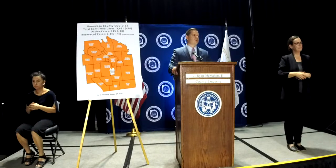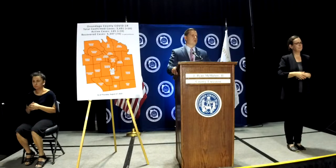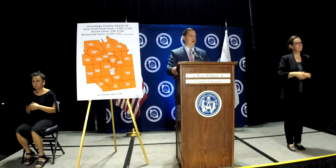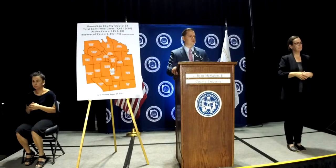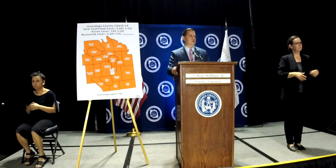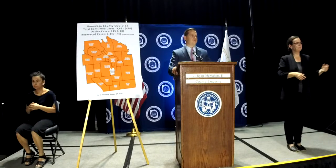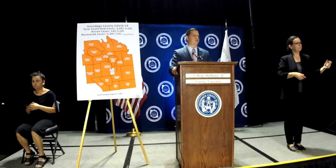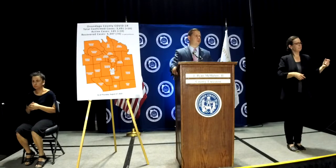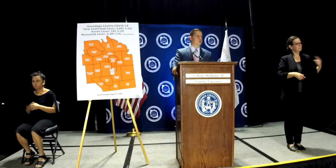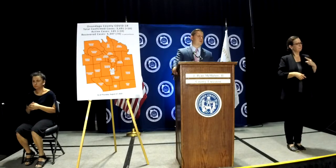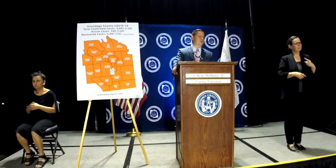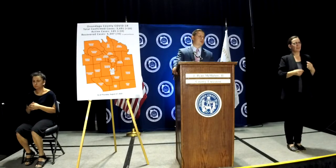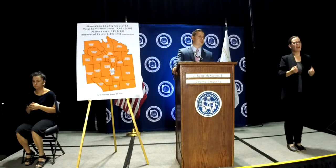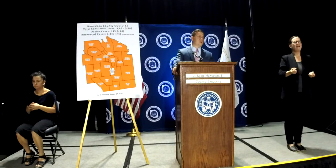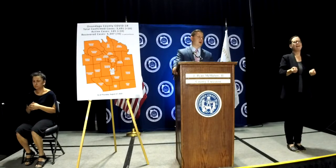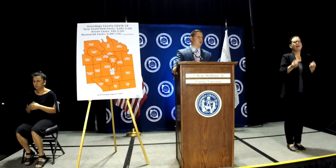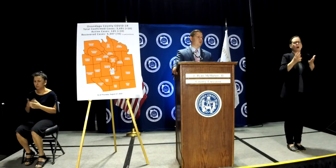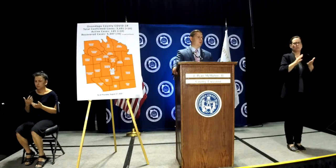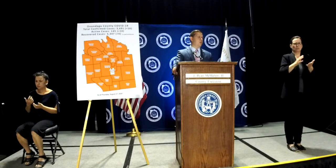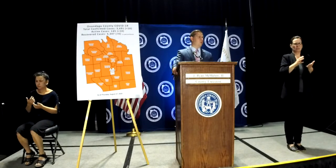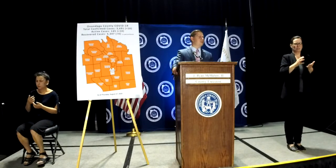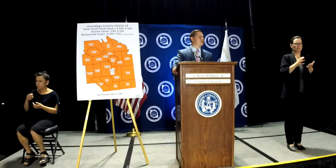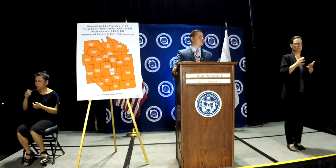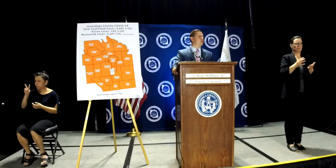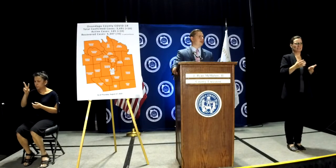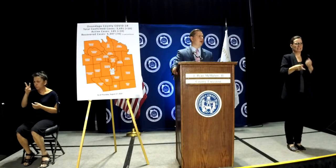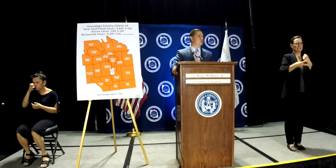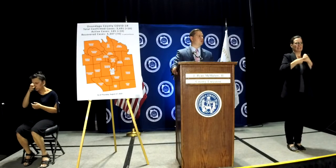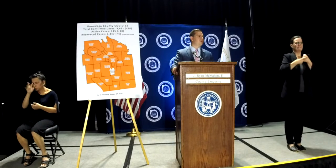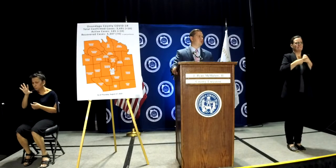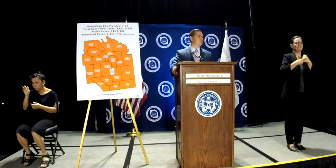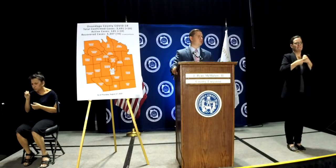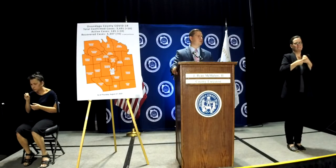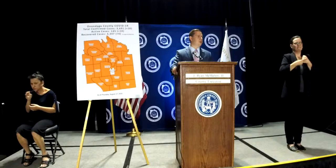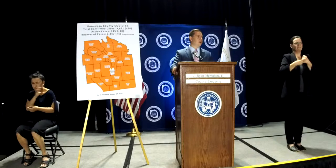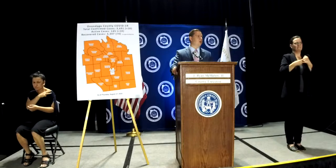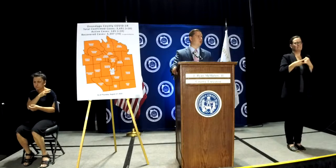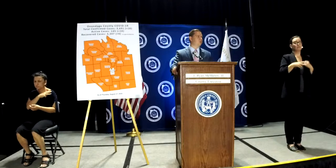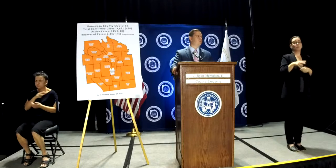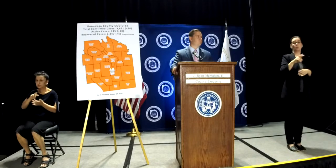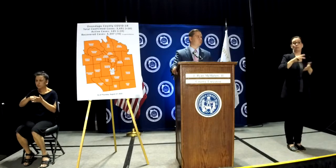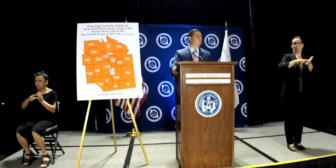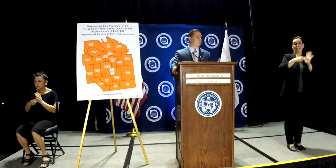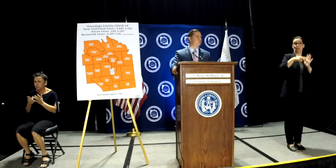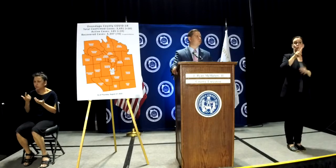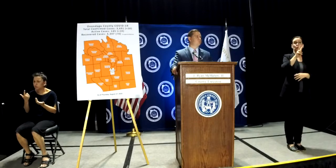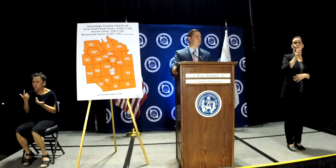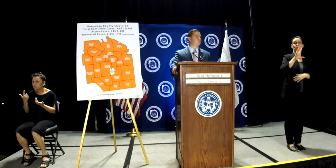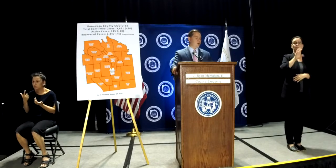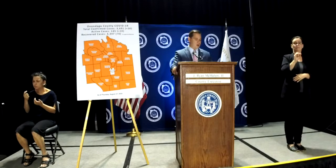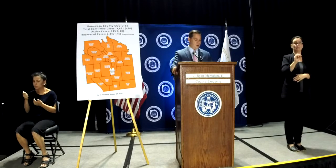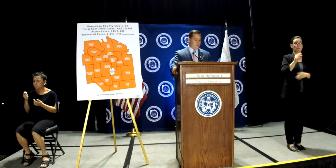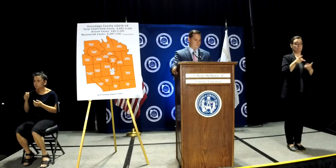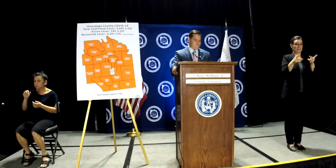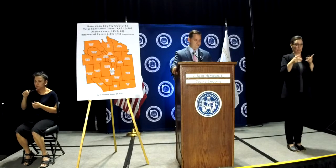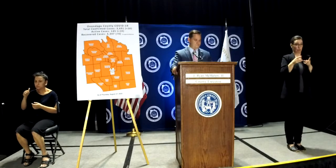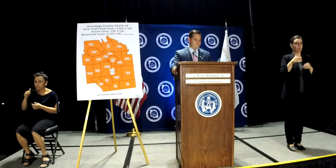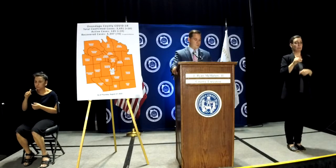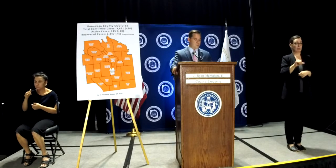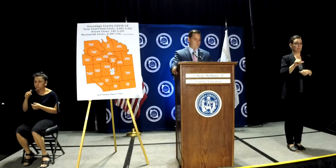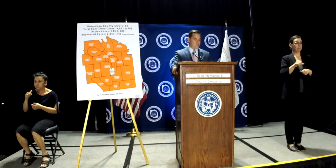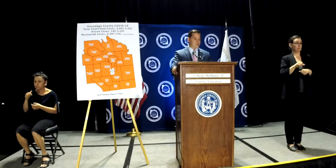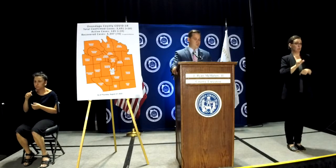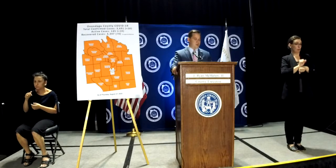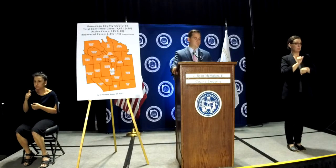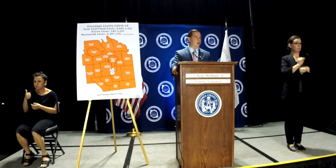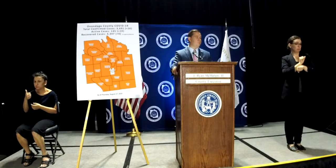save? Yeah, 250 positions this hour. This is probably worth about $6 million to us, this many hours. $6 million per year?